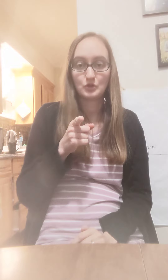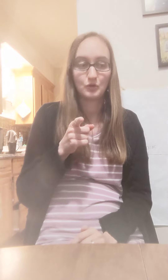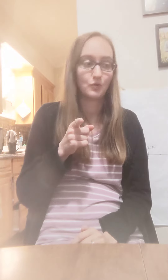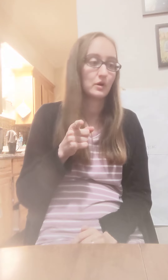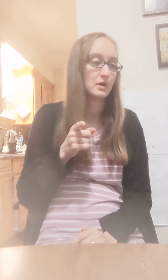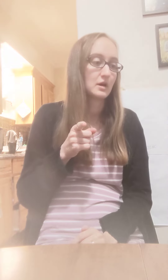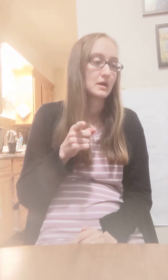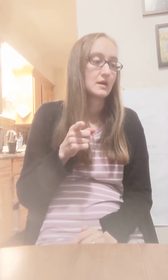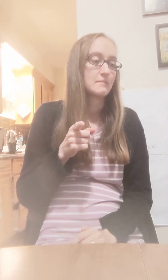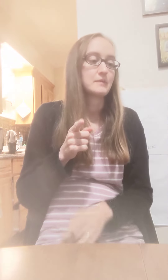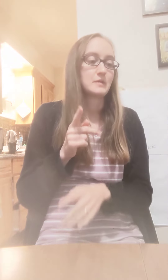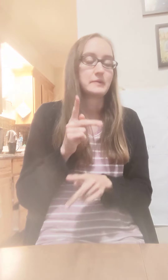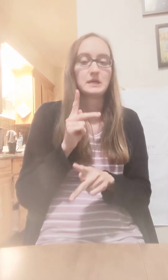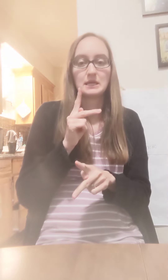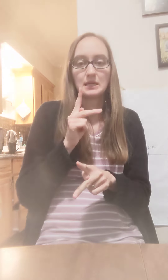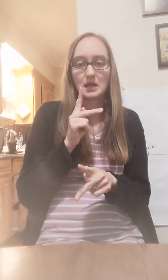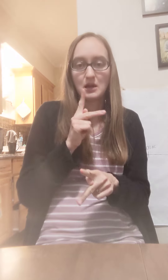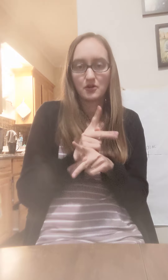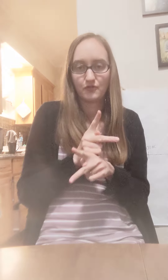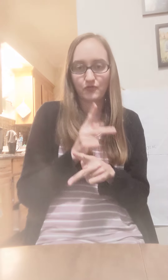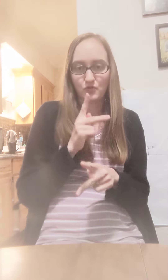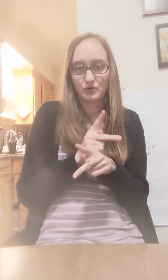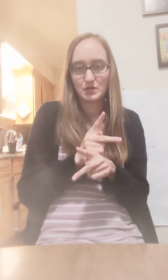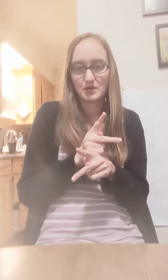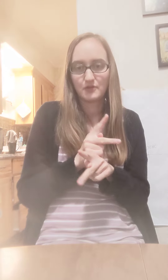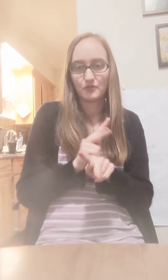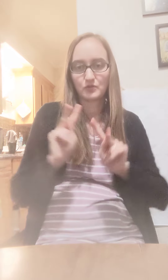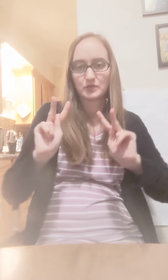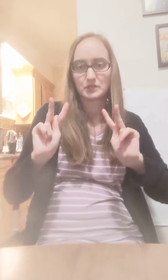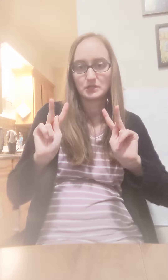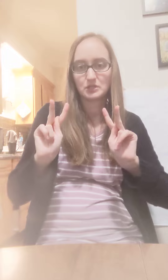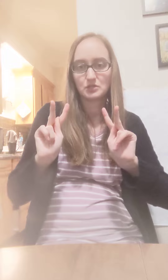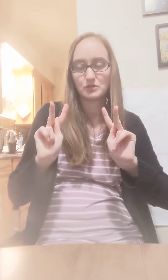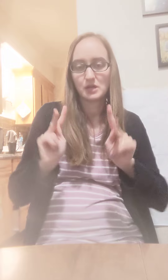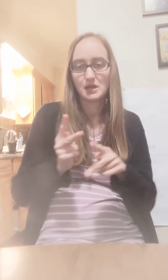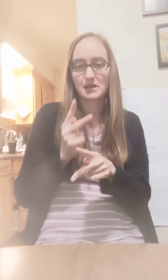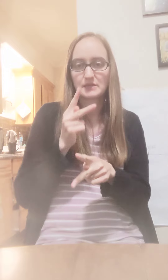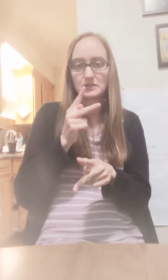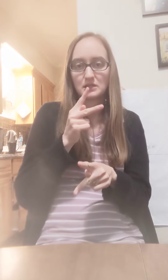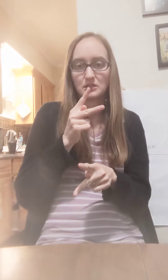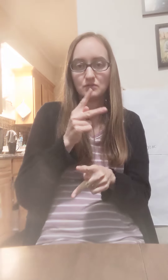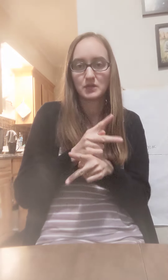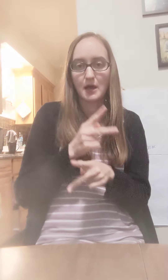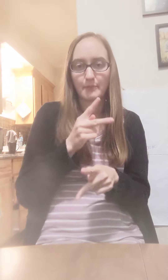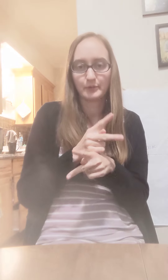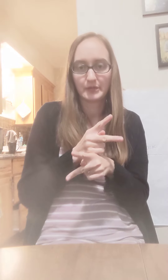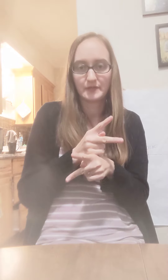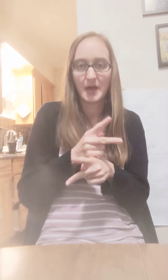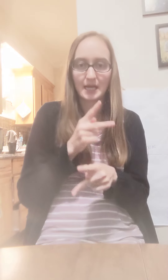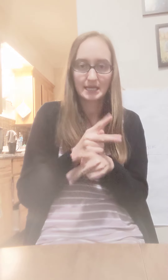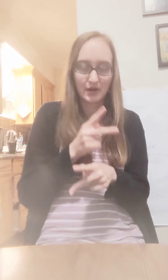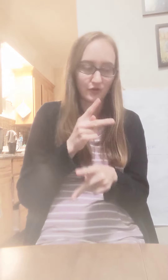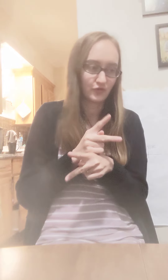may be careful, careful is to, do K's, and you tap them like that, careful,